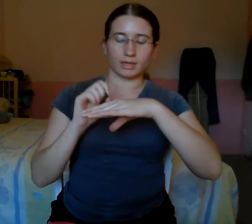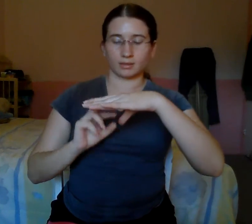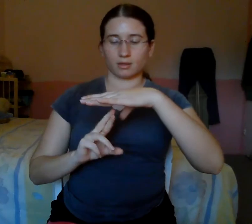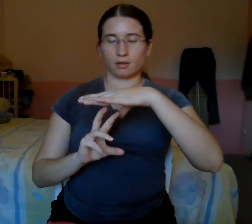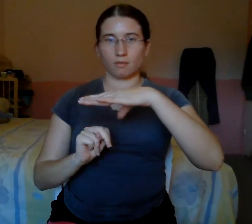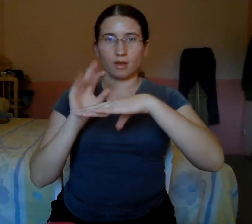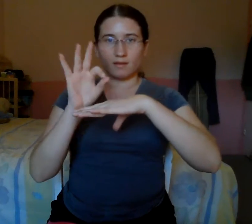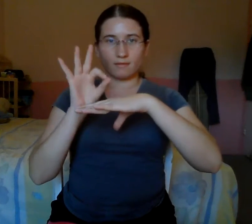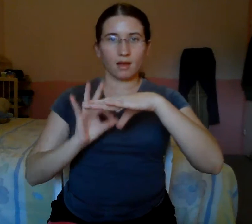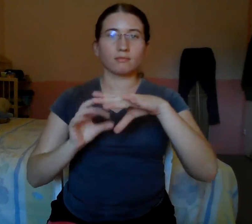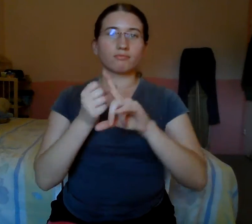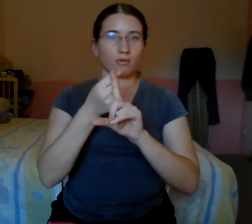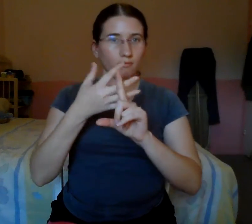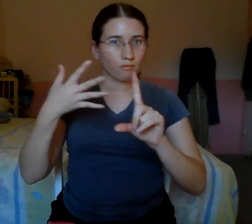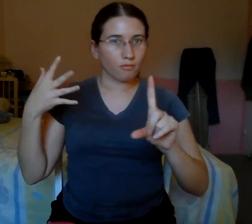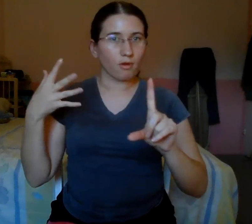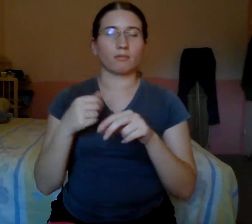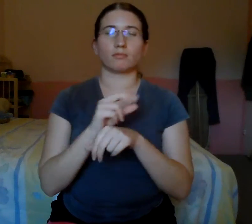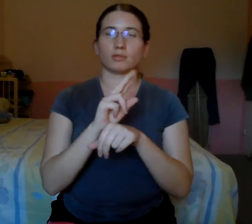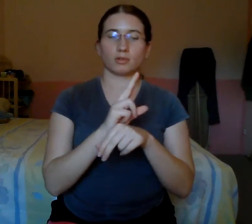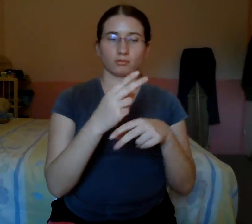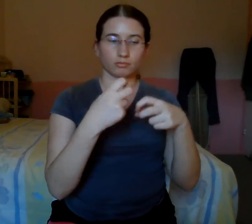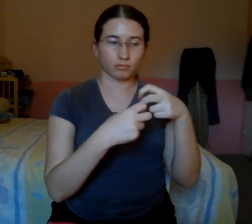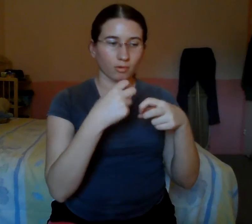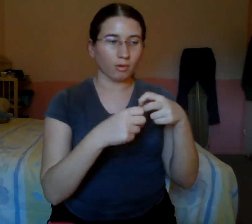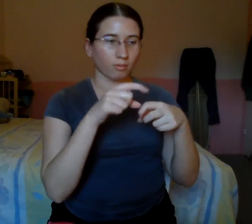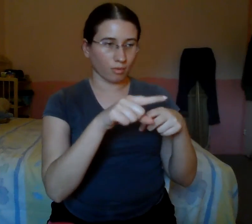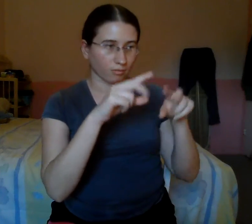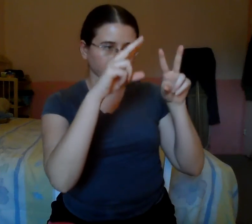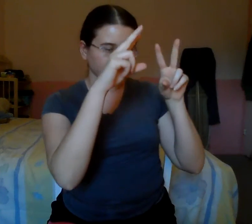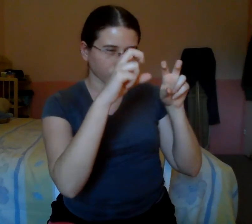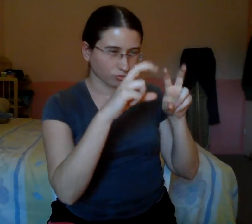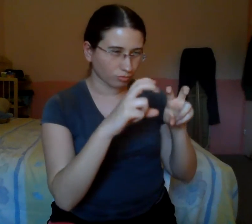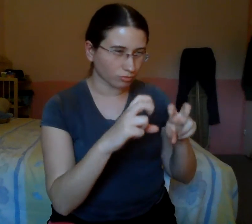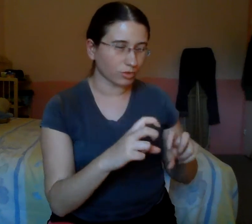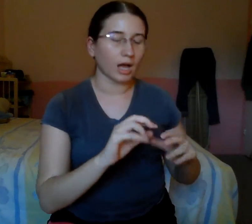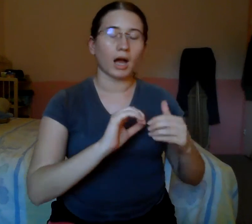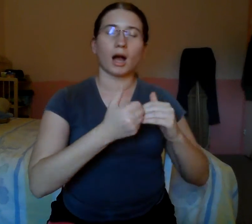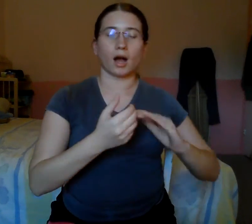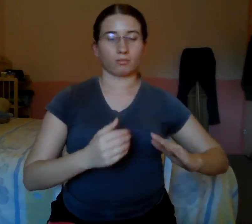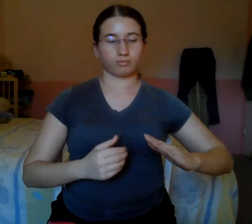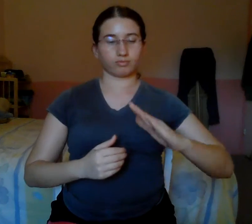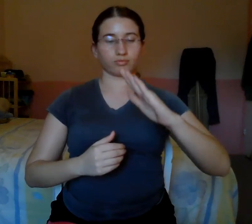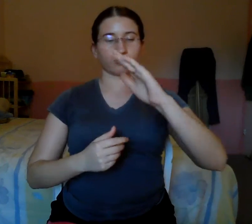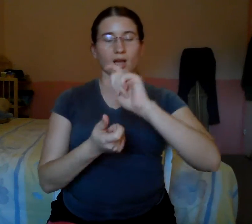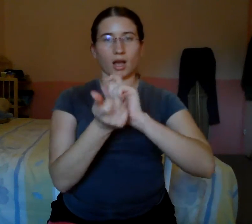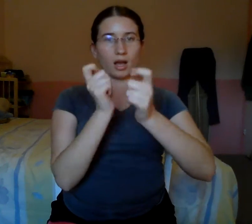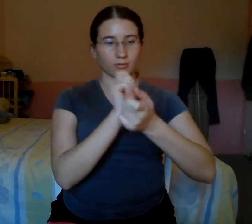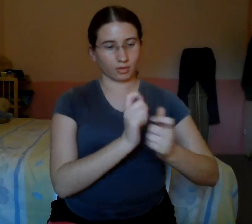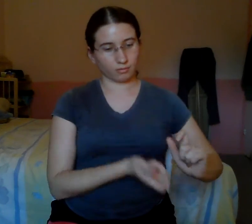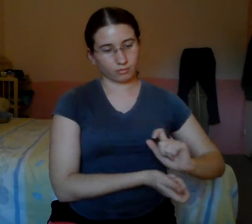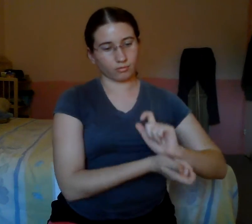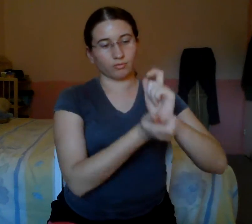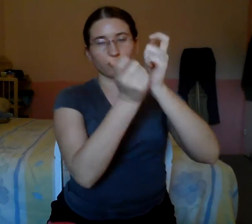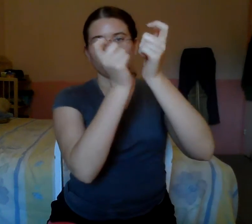use a task to investigate rate of change and slope. So we're going to take it just a little bit further, and we're actually going to use